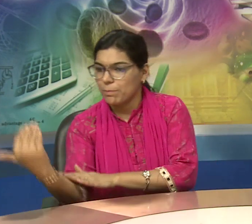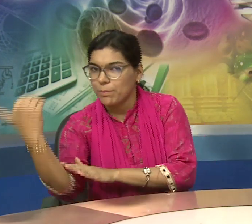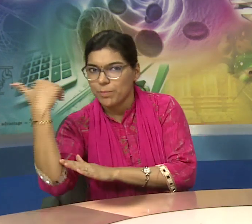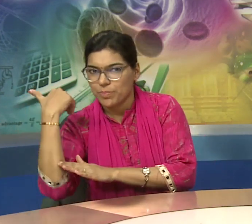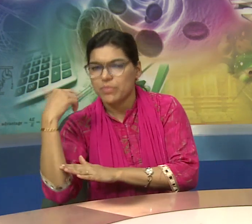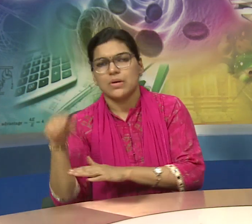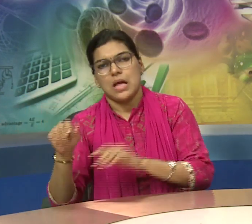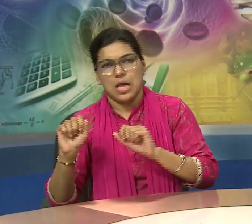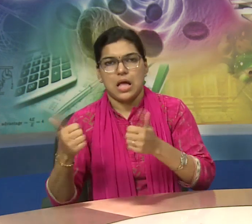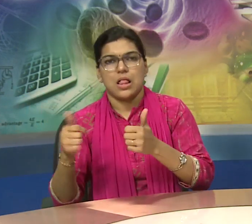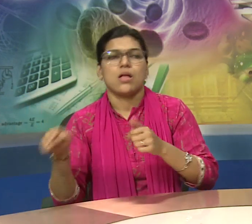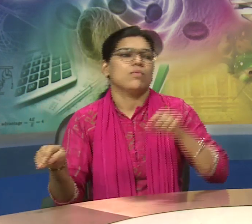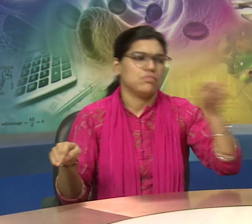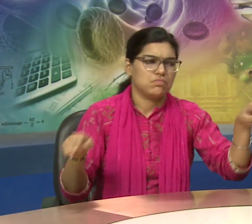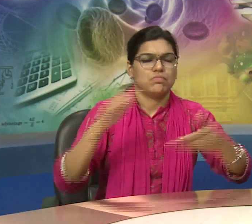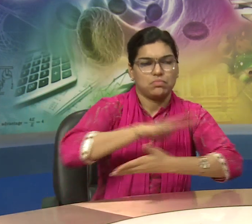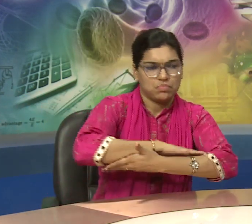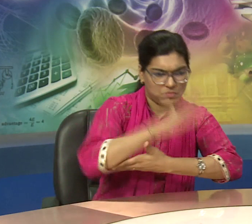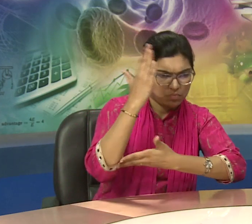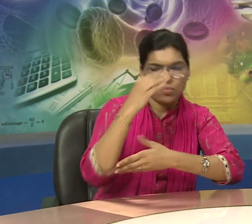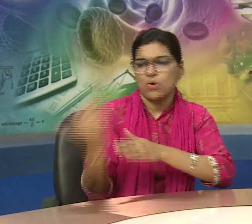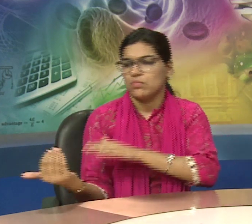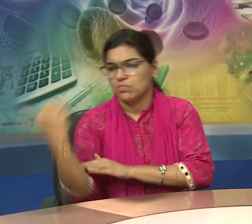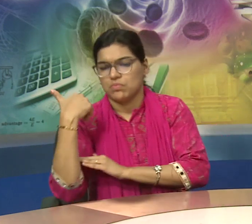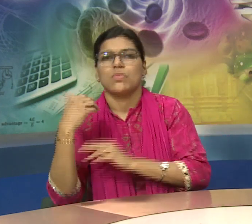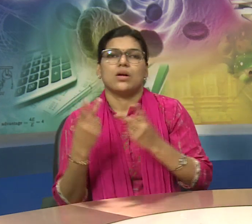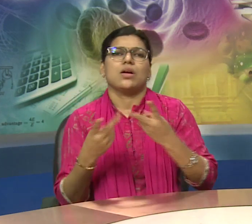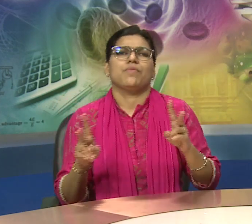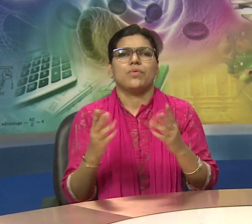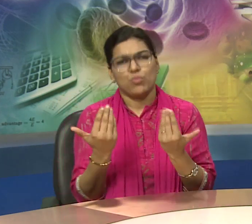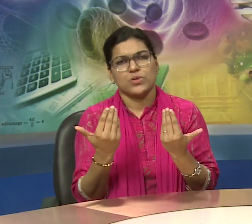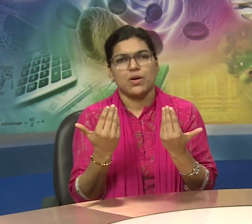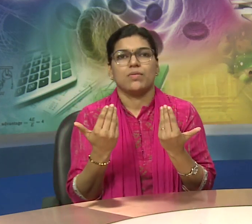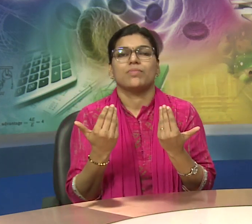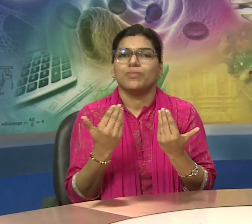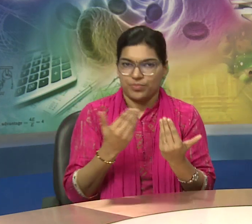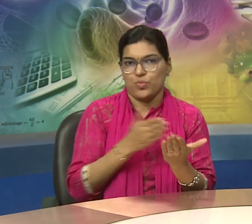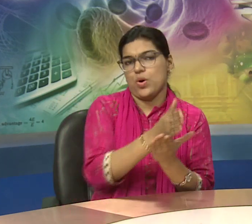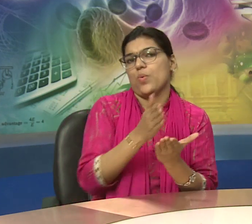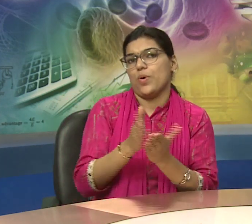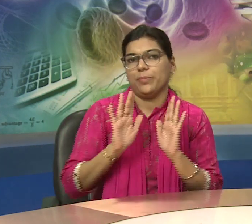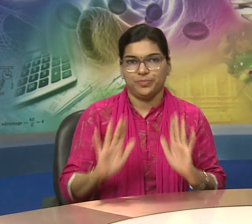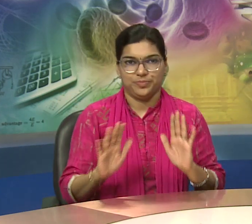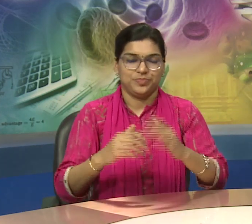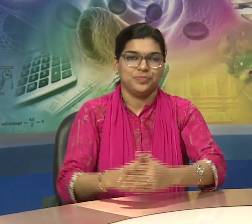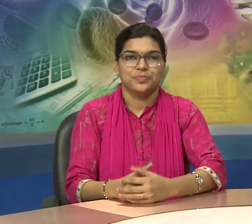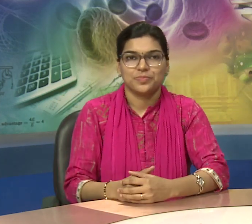just by clicking with the help of our mouse. We can also take printout whenever we require.